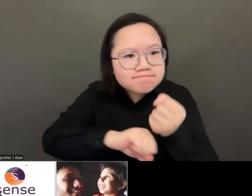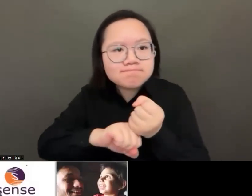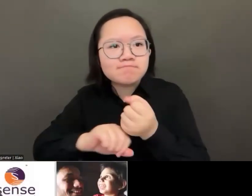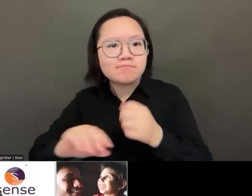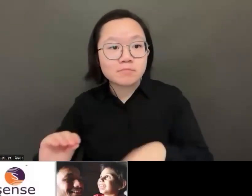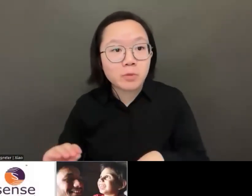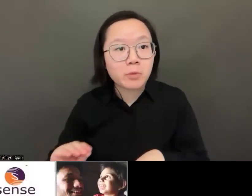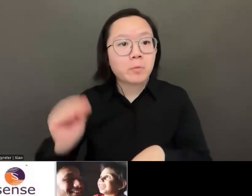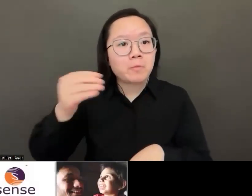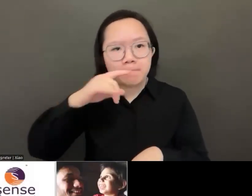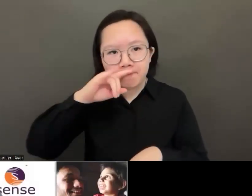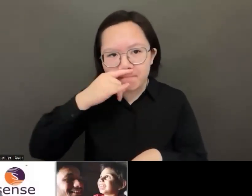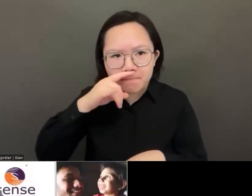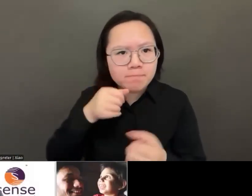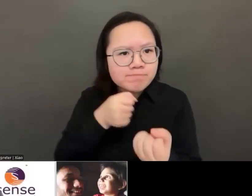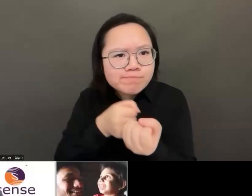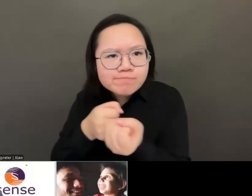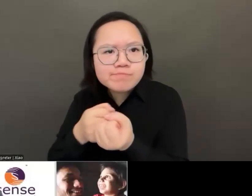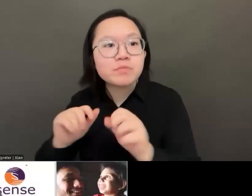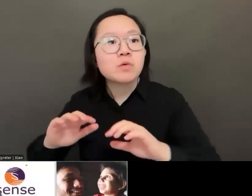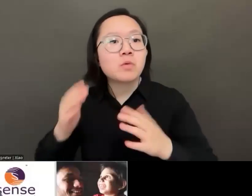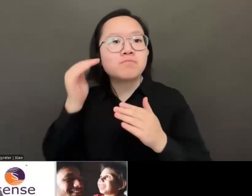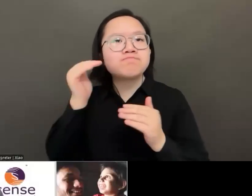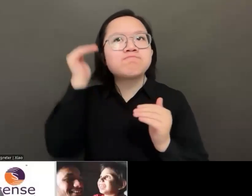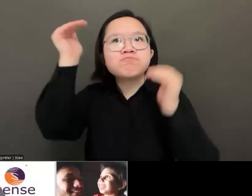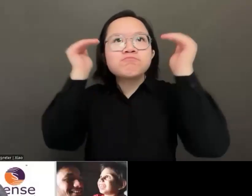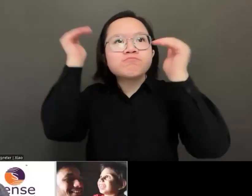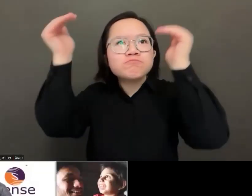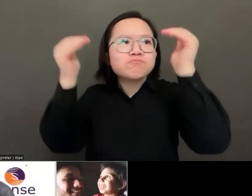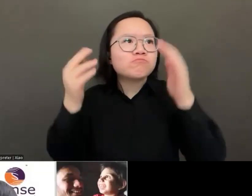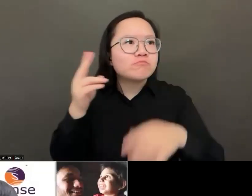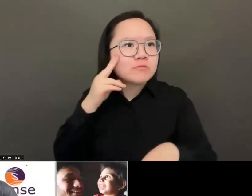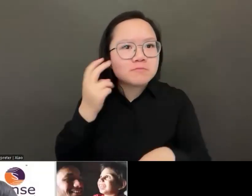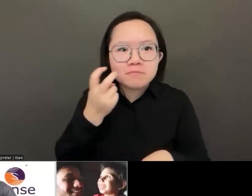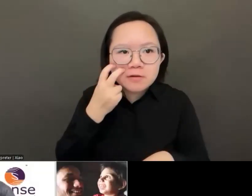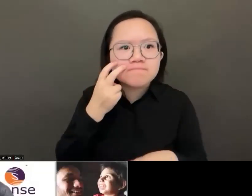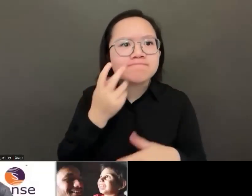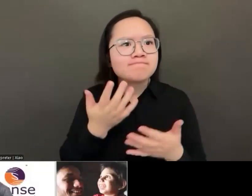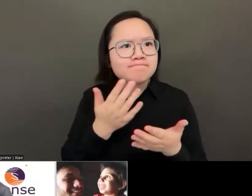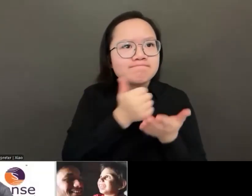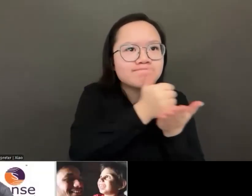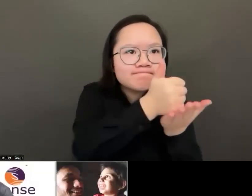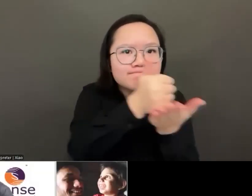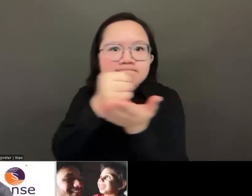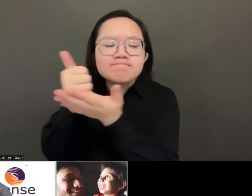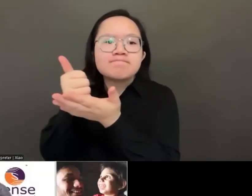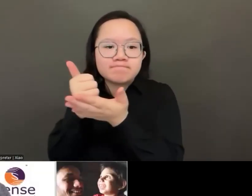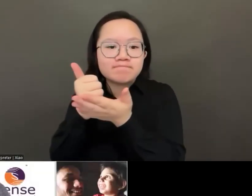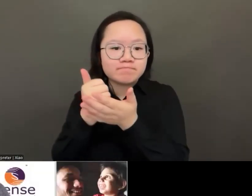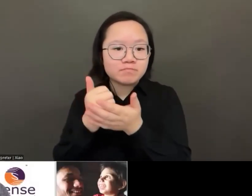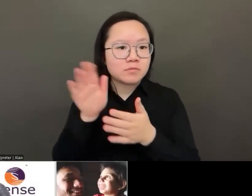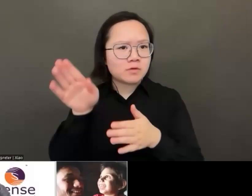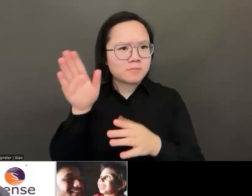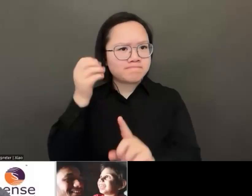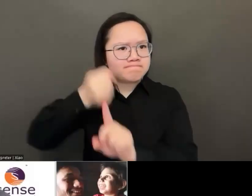adults with deafblindness. Shrutilata's areas of interest are safety with accessibility, rights of